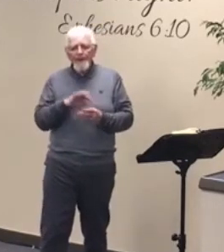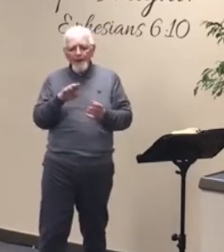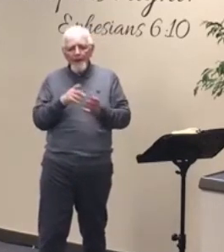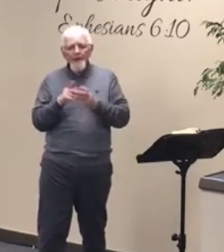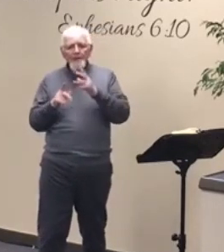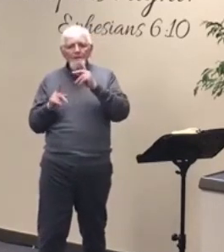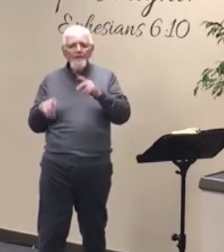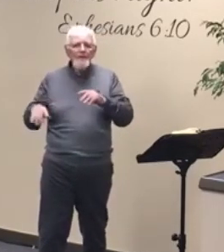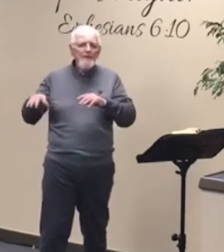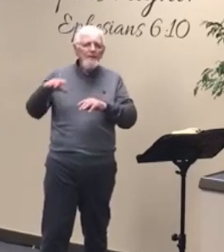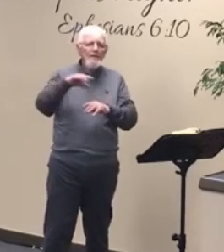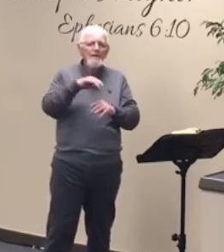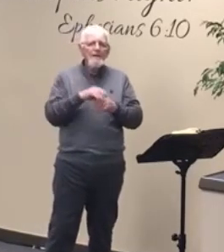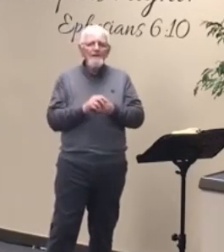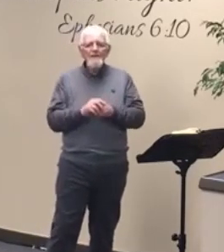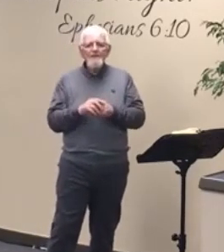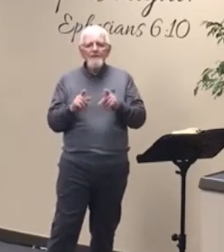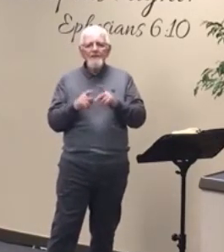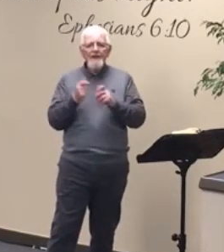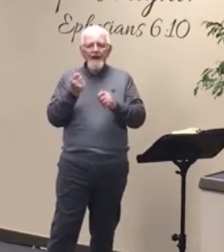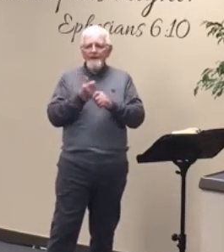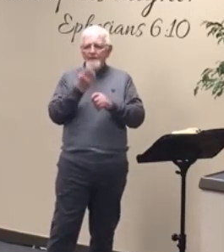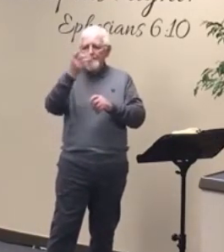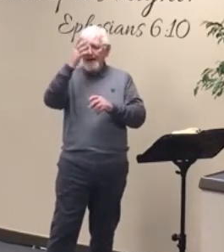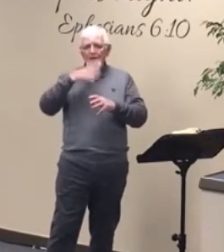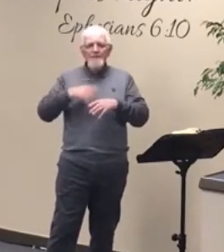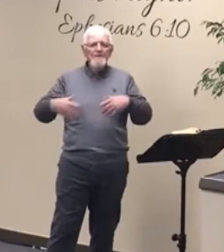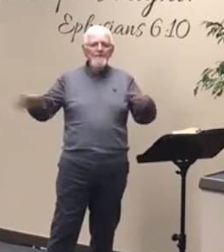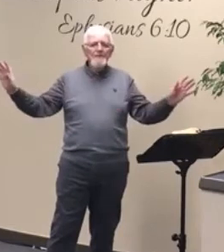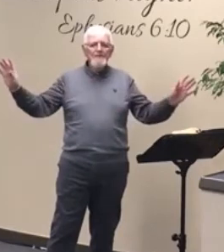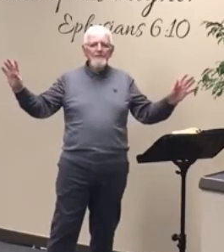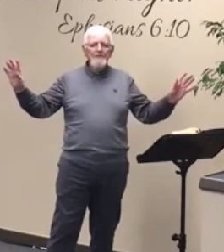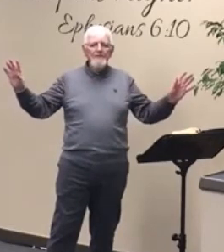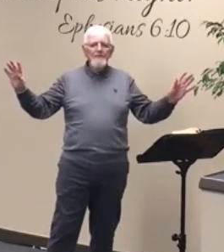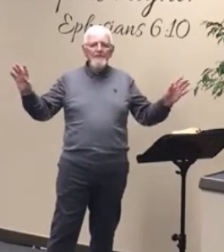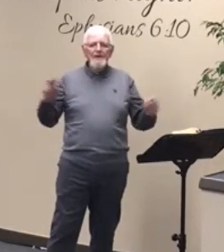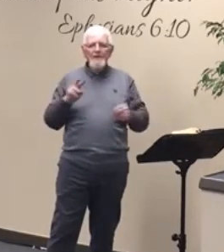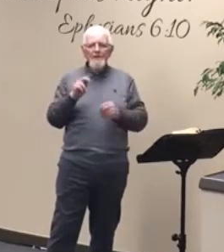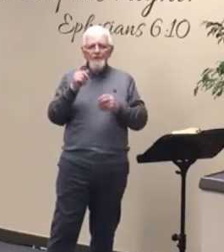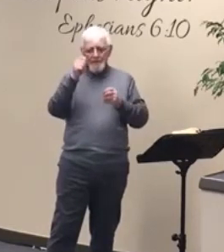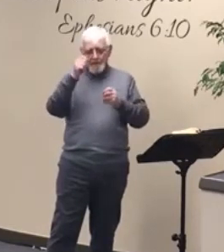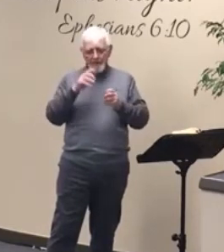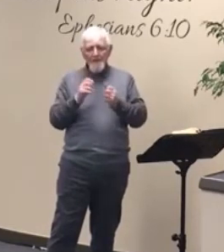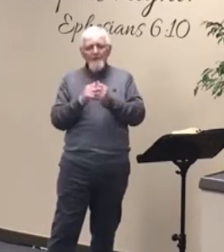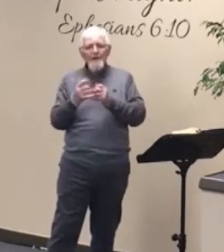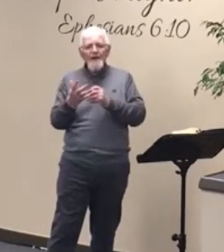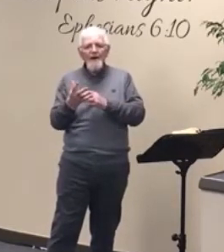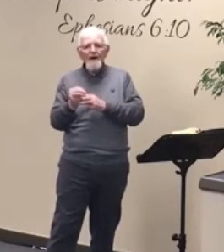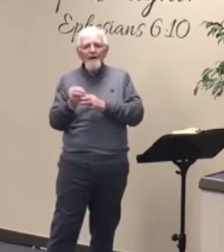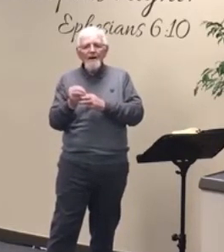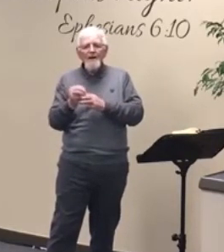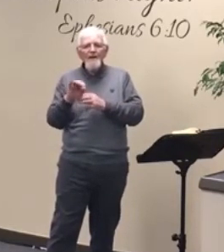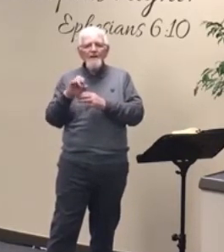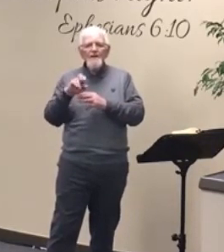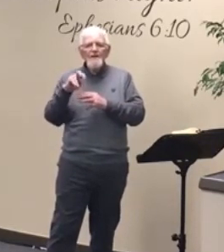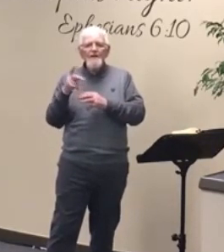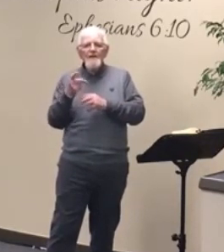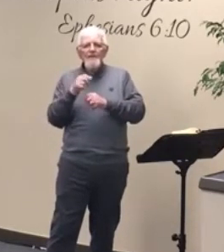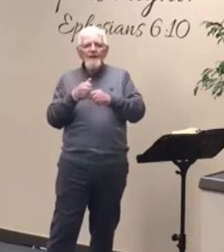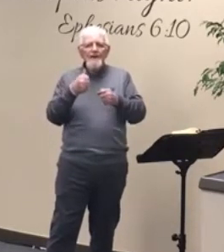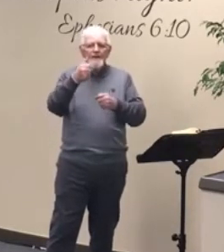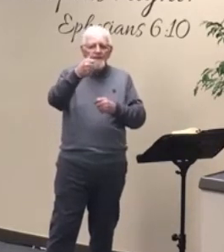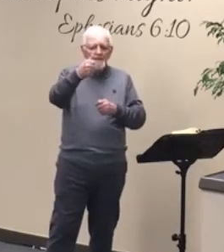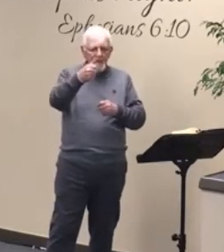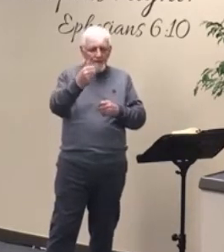cried, Cause every man to go out from me. And there stood no man with him, while Joseph made himself known unto